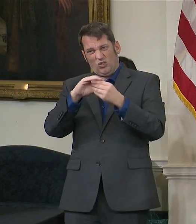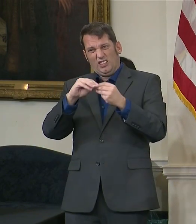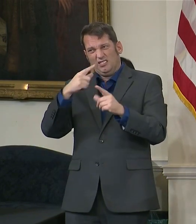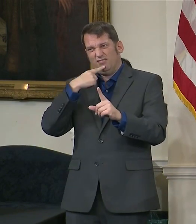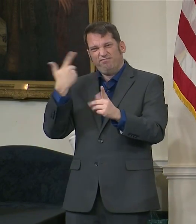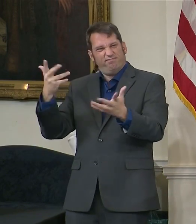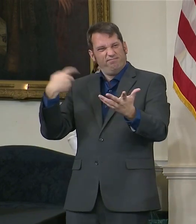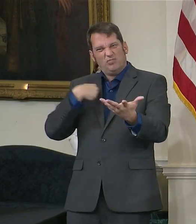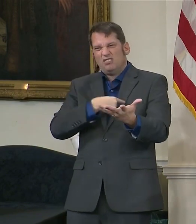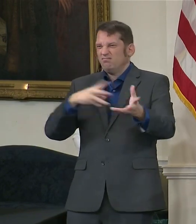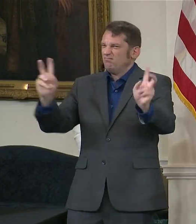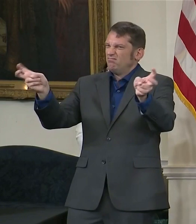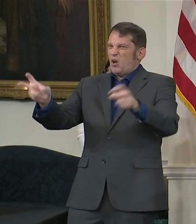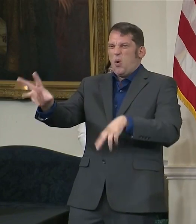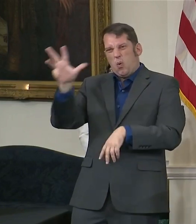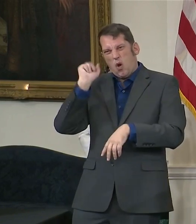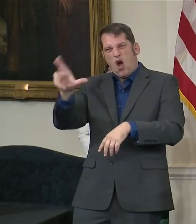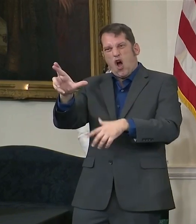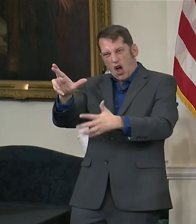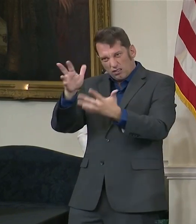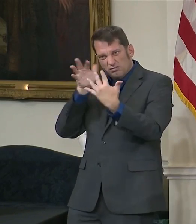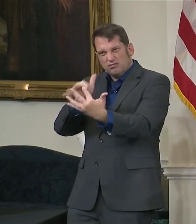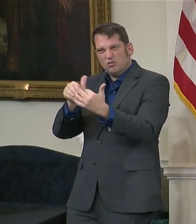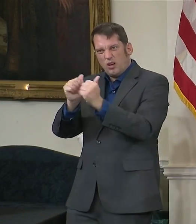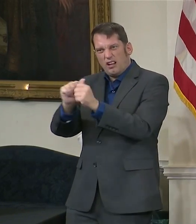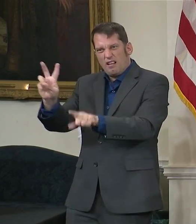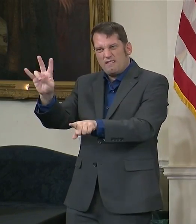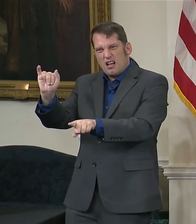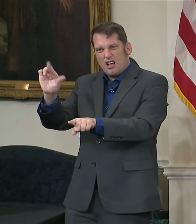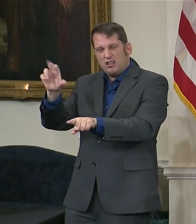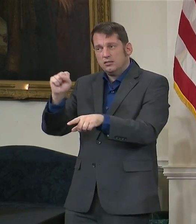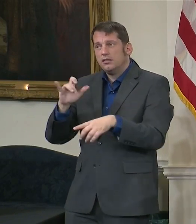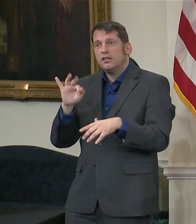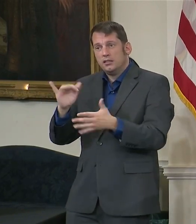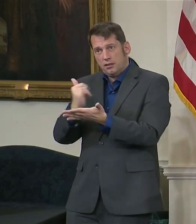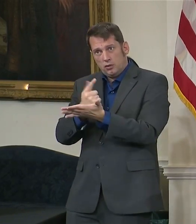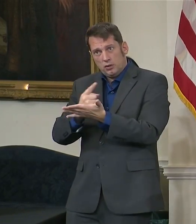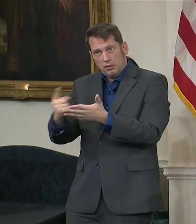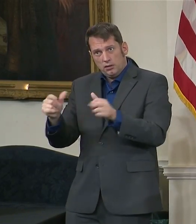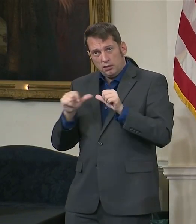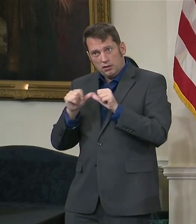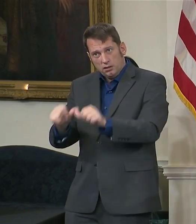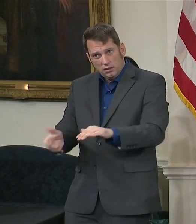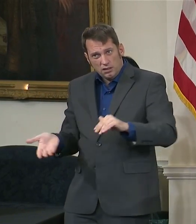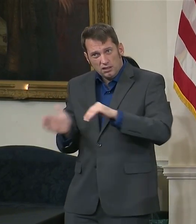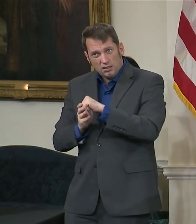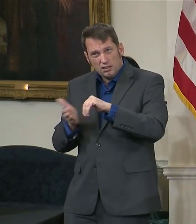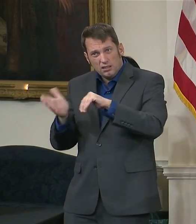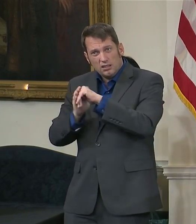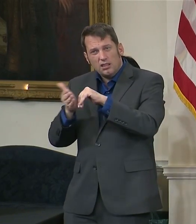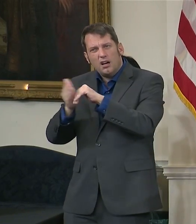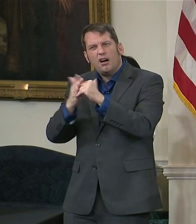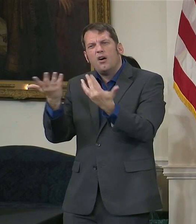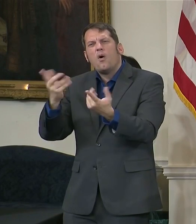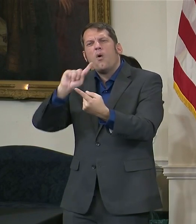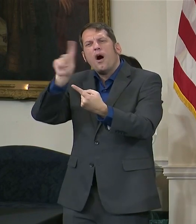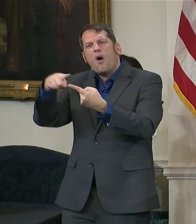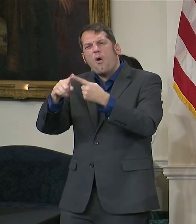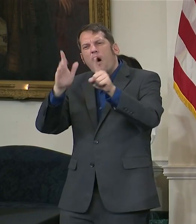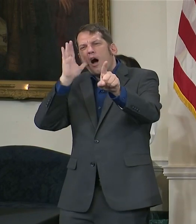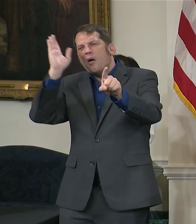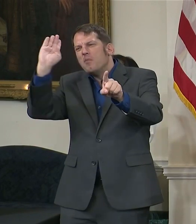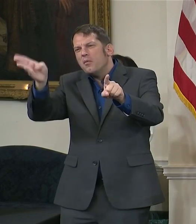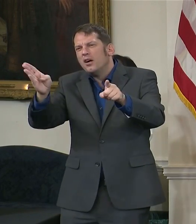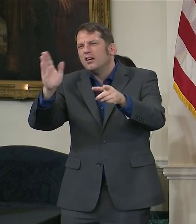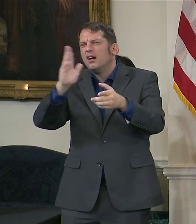in recent week or so, when will, like the convention center, the field hospital, when will we have to have some spillover into